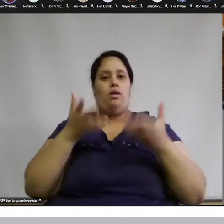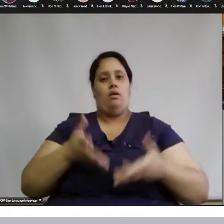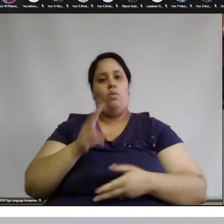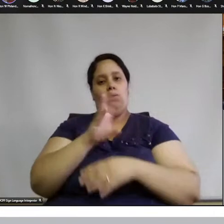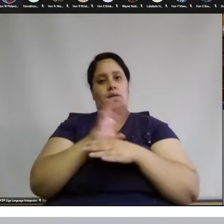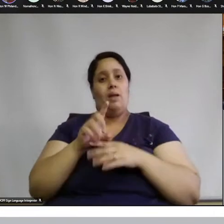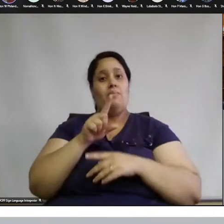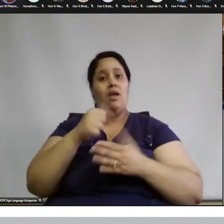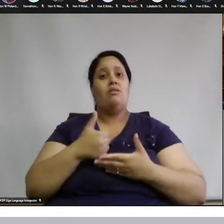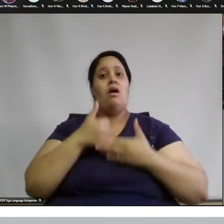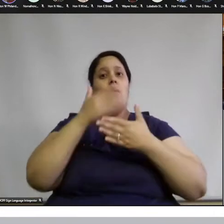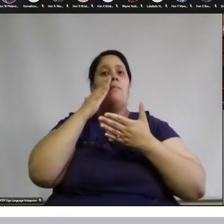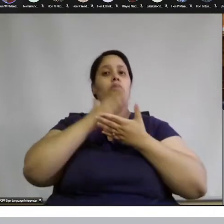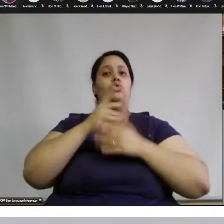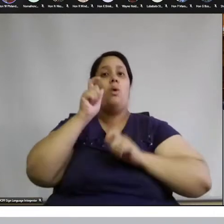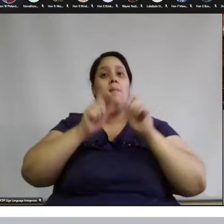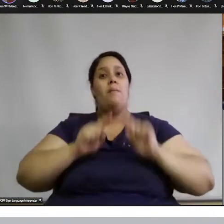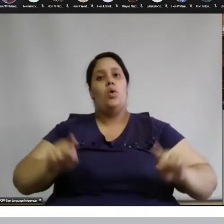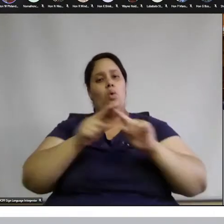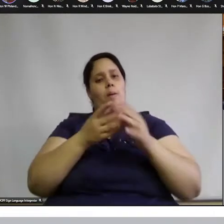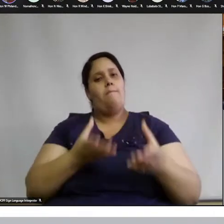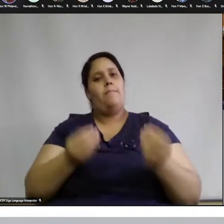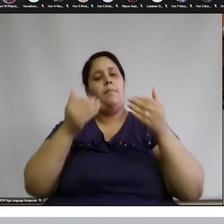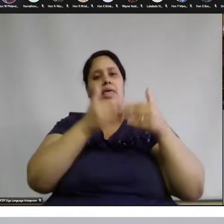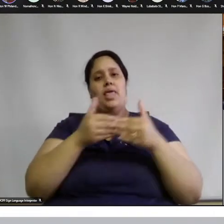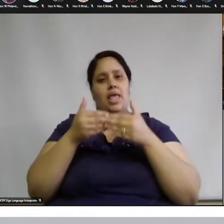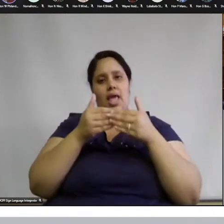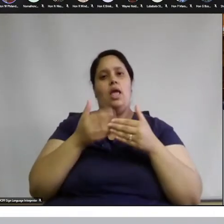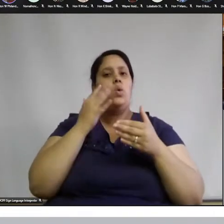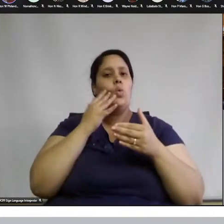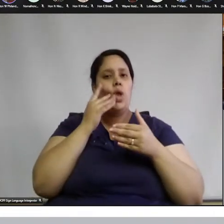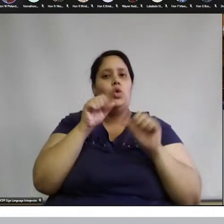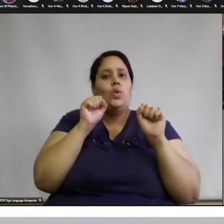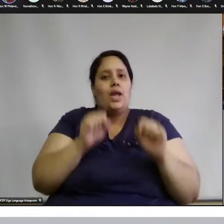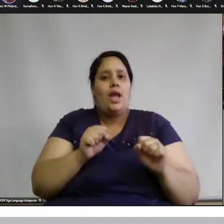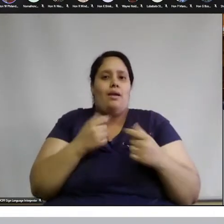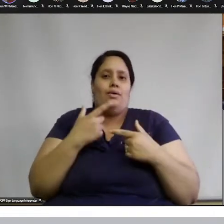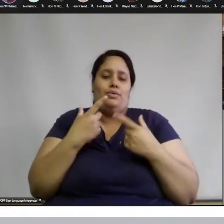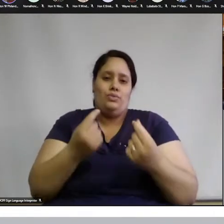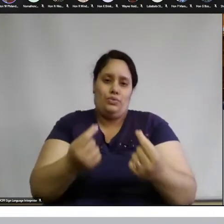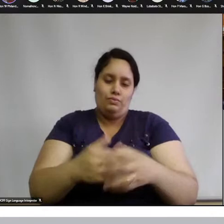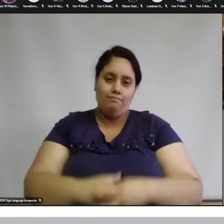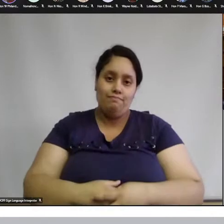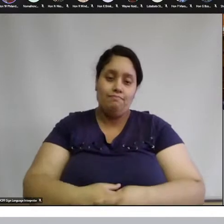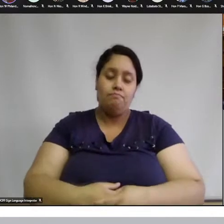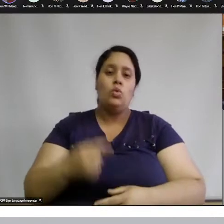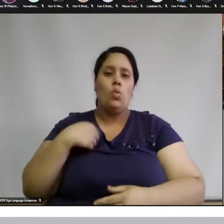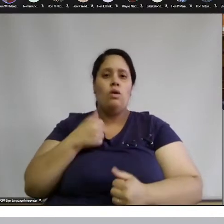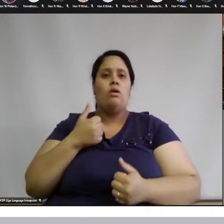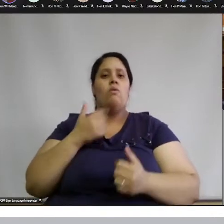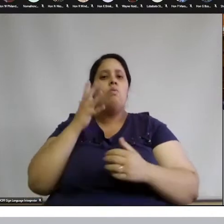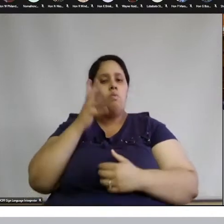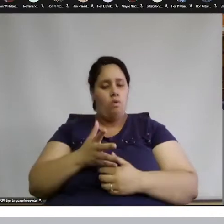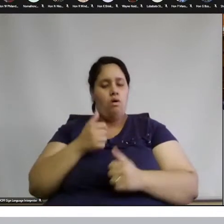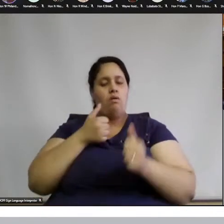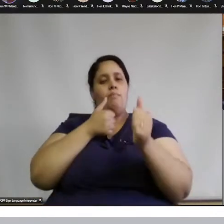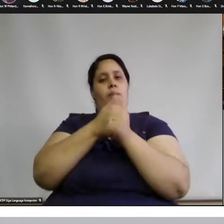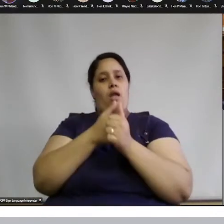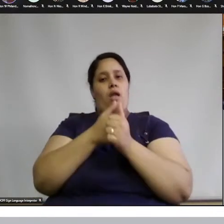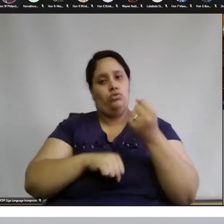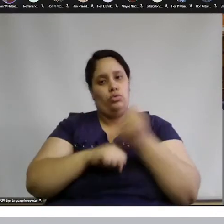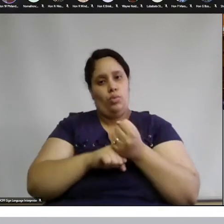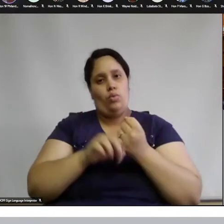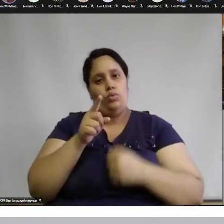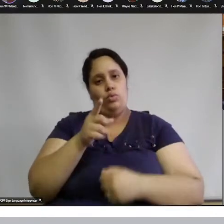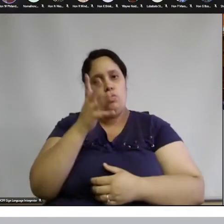which will ensure that citizens receive the care when and where needed. We will back hope, Deputy Speaker. The 9